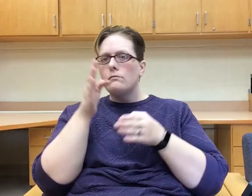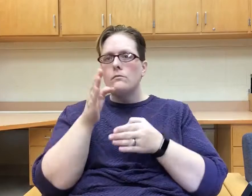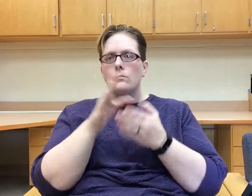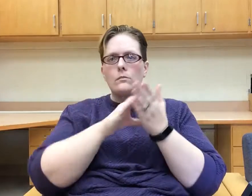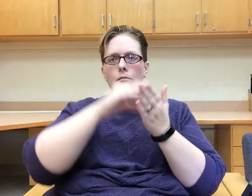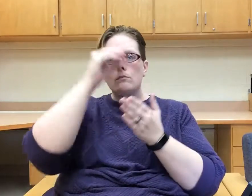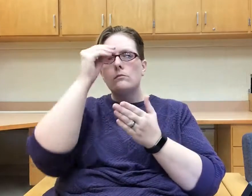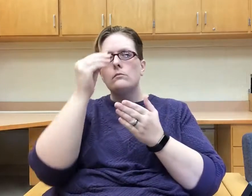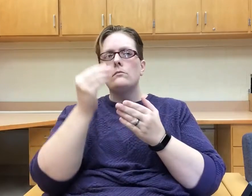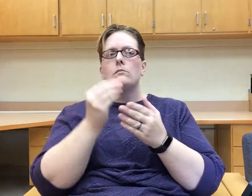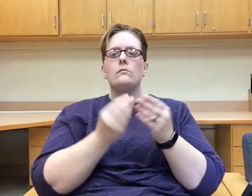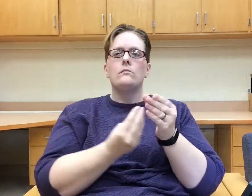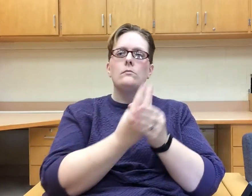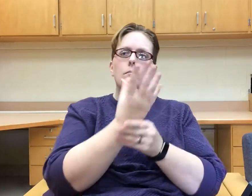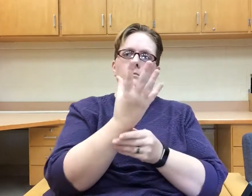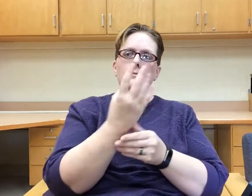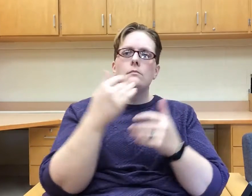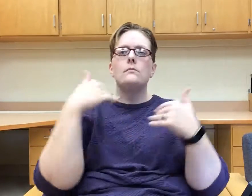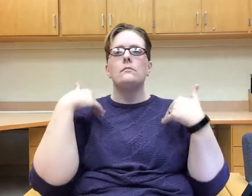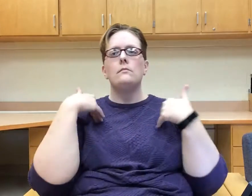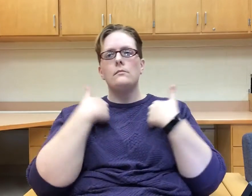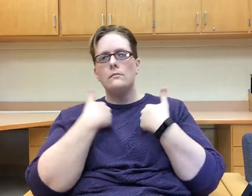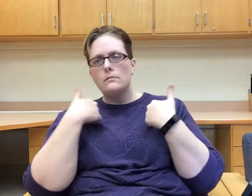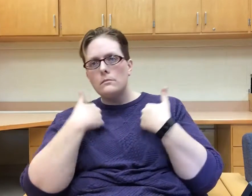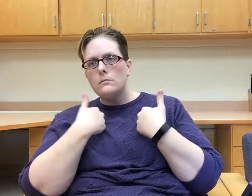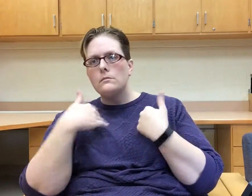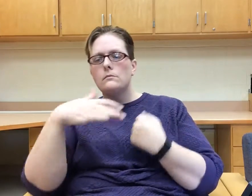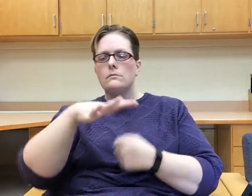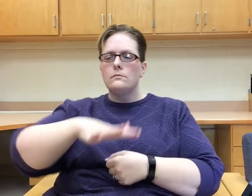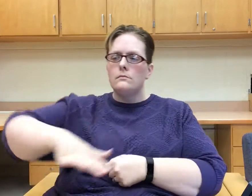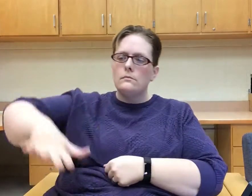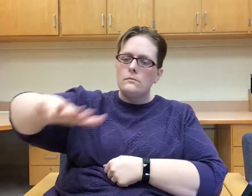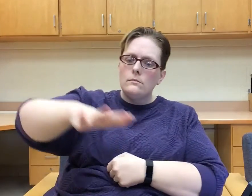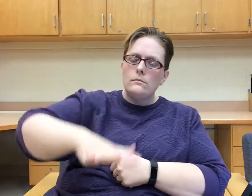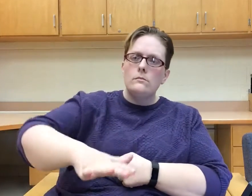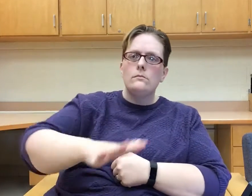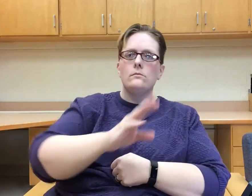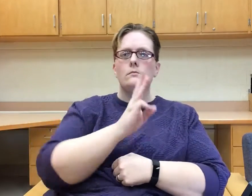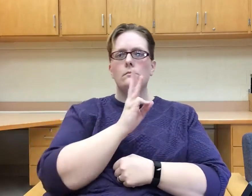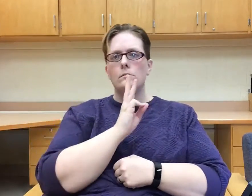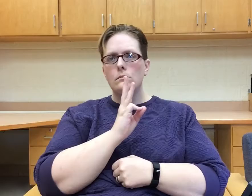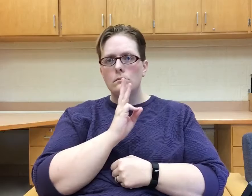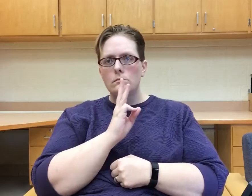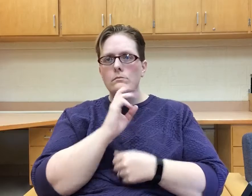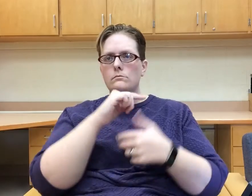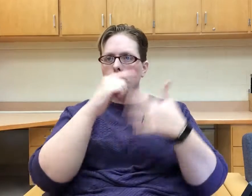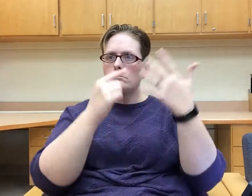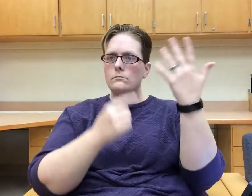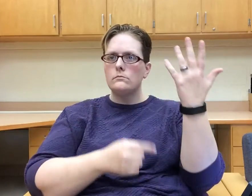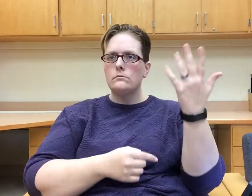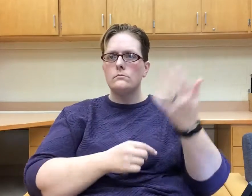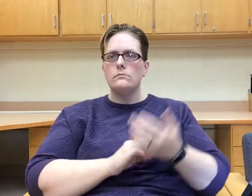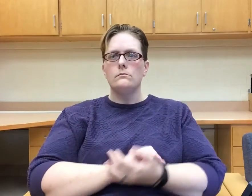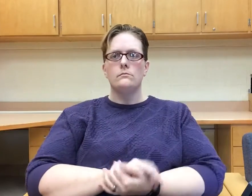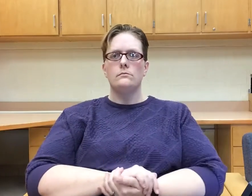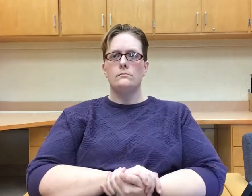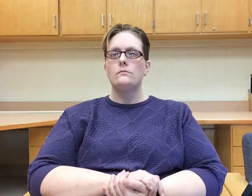Geography looks like learning about plants, animals, areas, water, things like that.